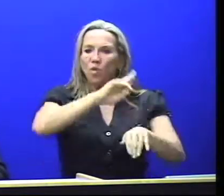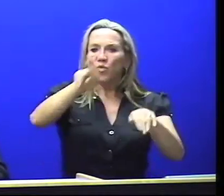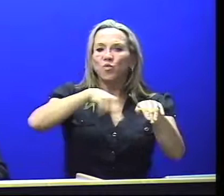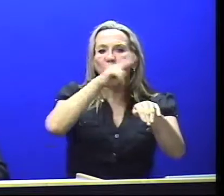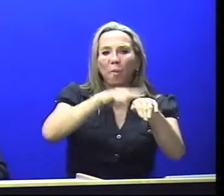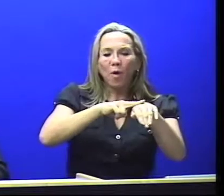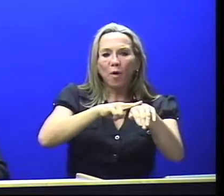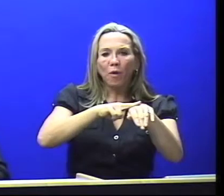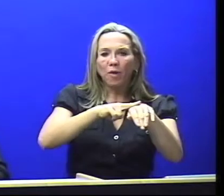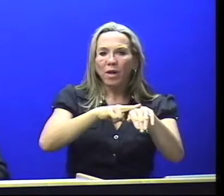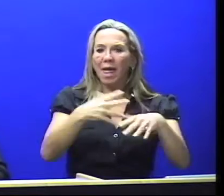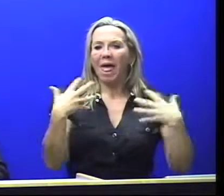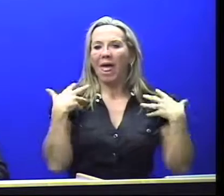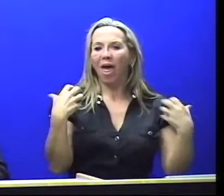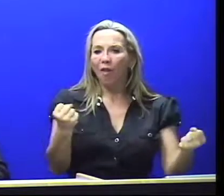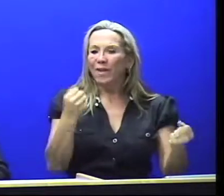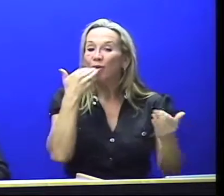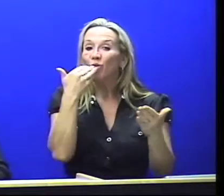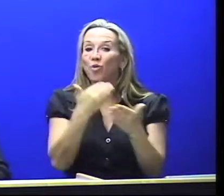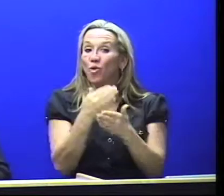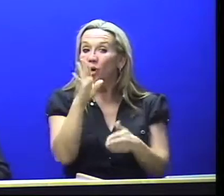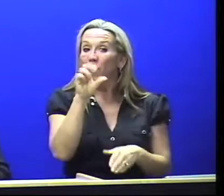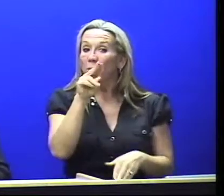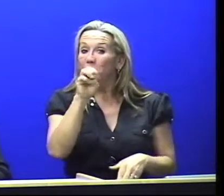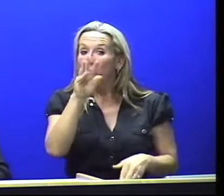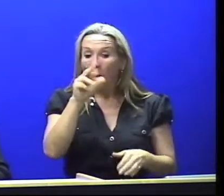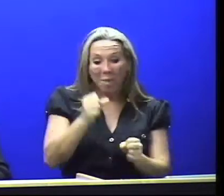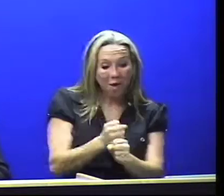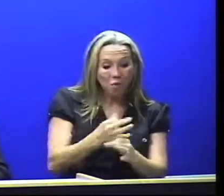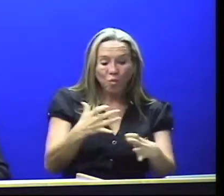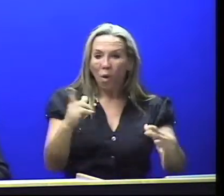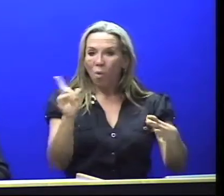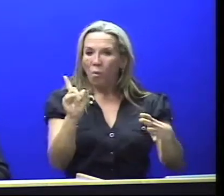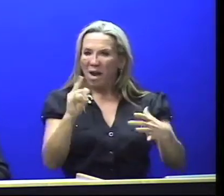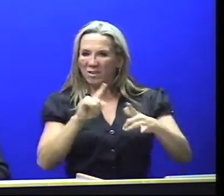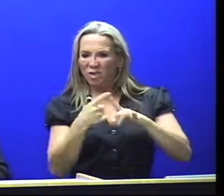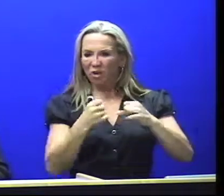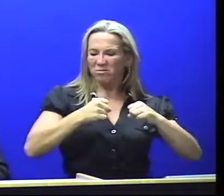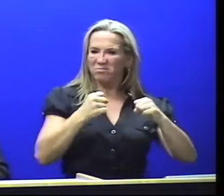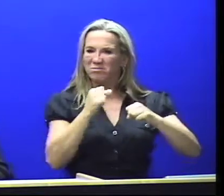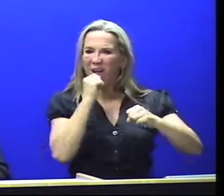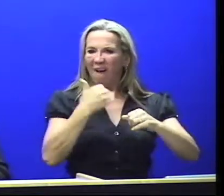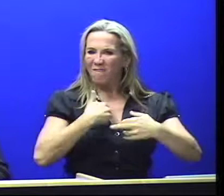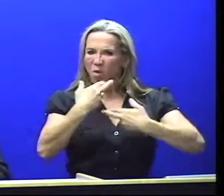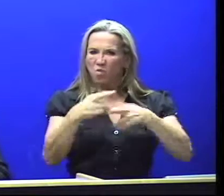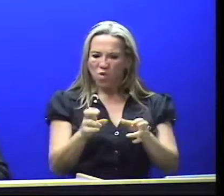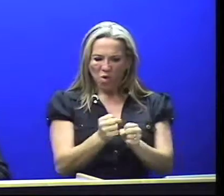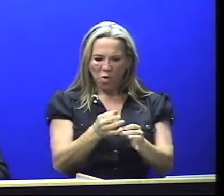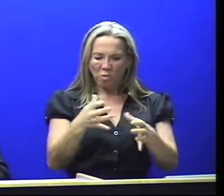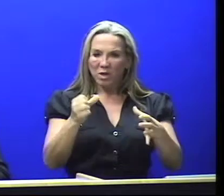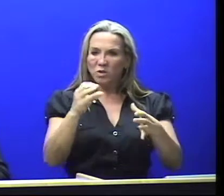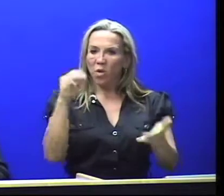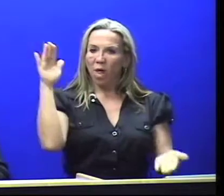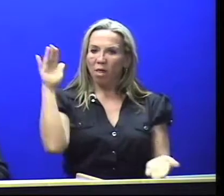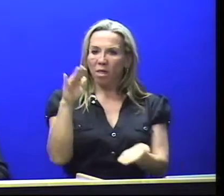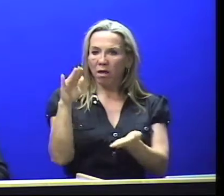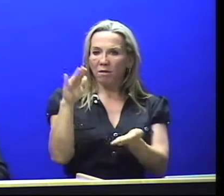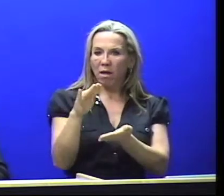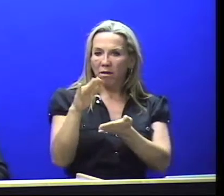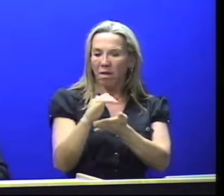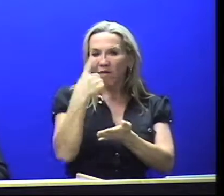normal, healthy bone marrow to grow. So there's less and less space